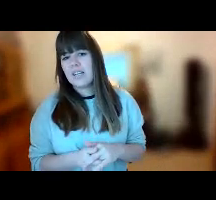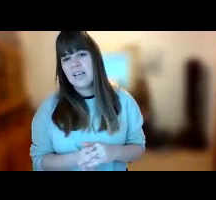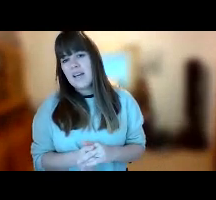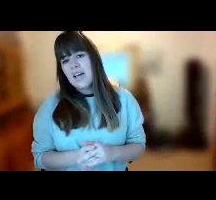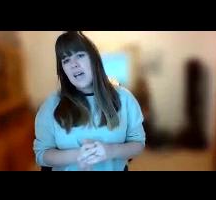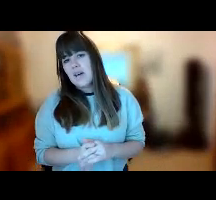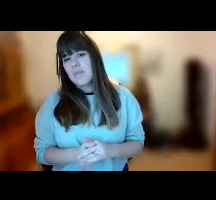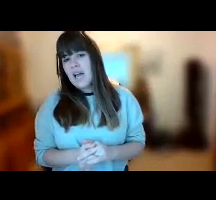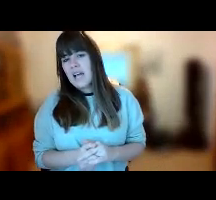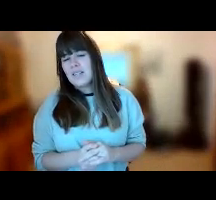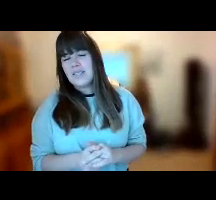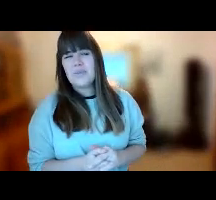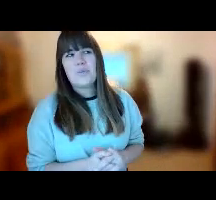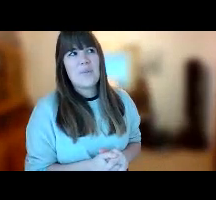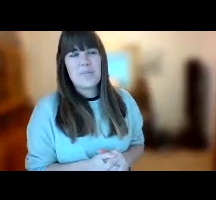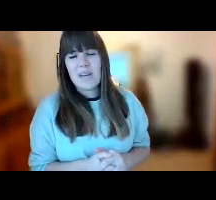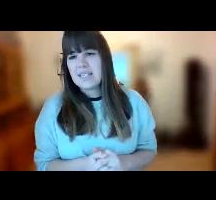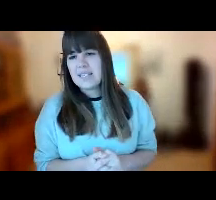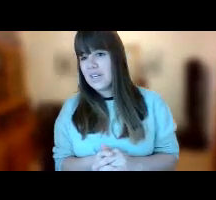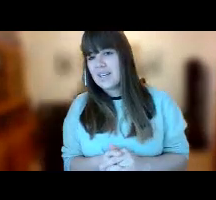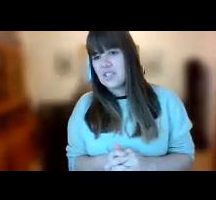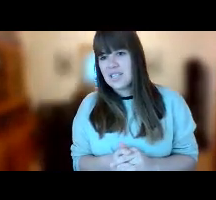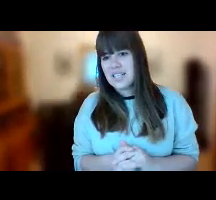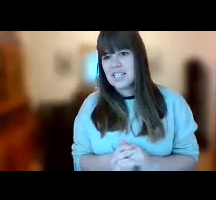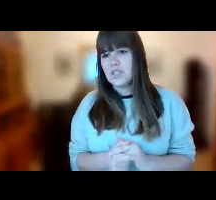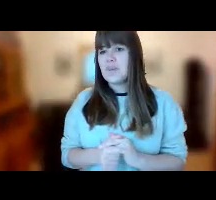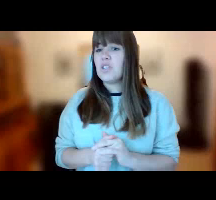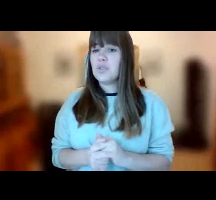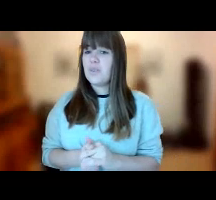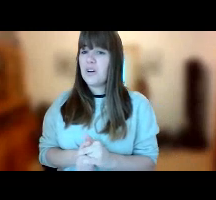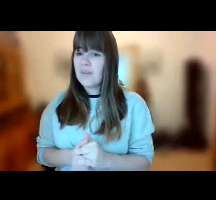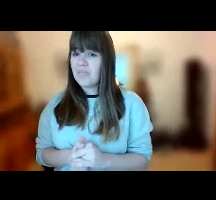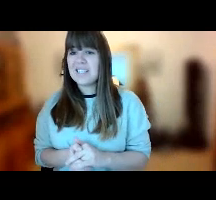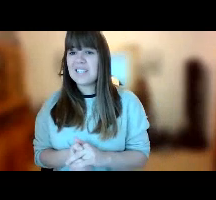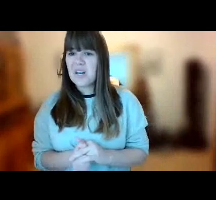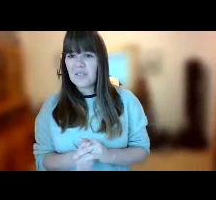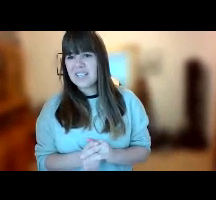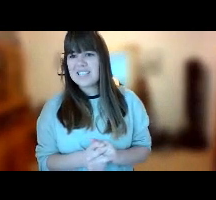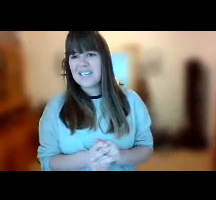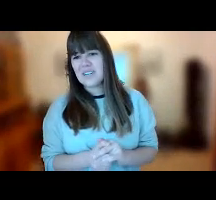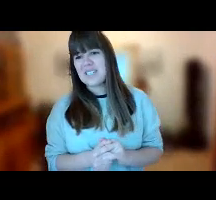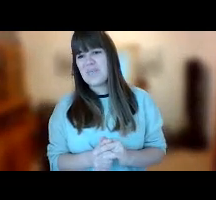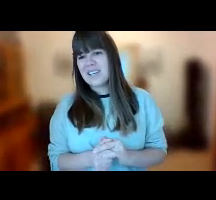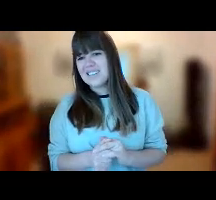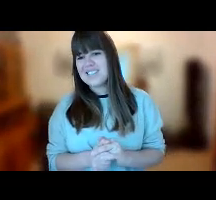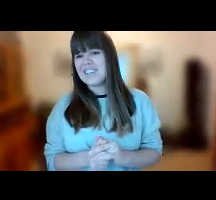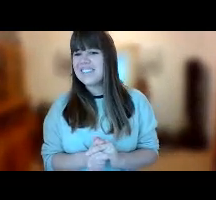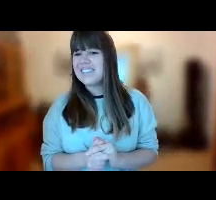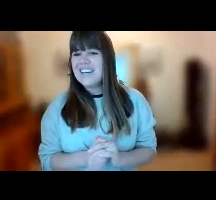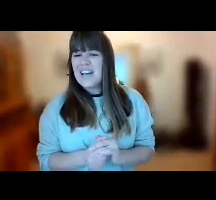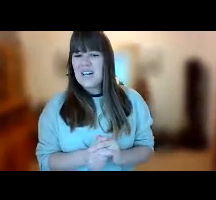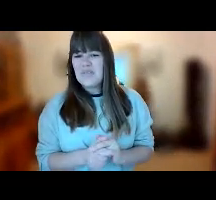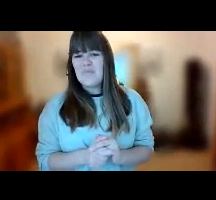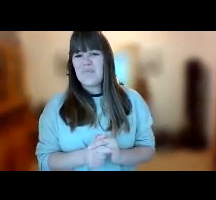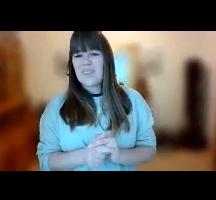work within. And where we're based a lot in leisure centres, we do have to do a lot of advocacy work for this. So kind of speaking